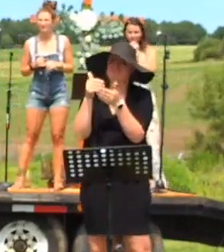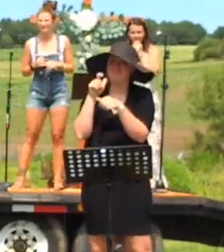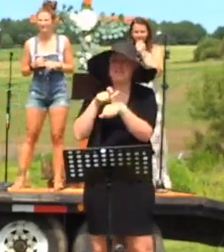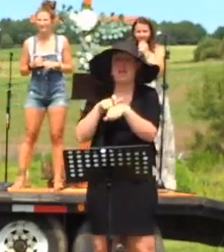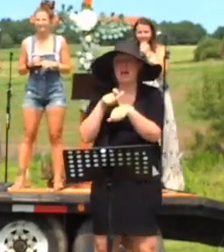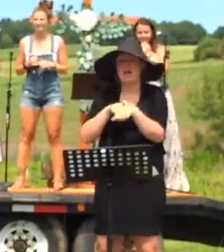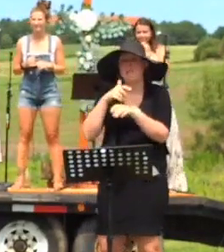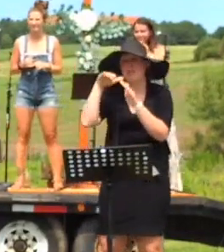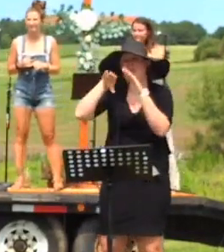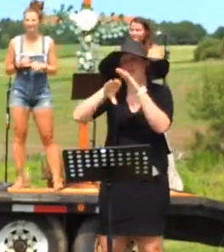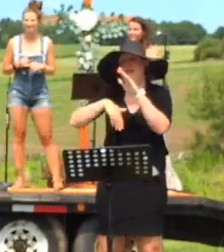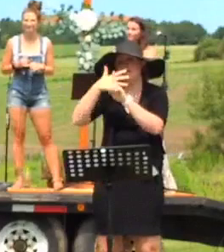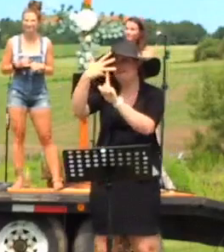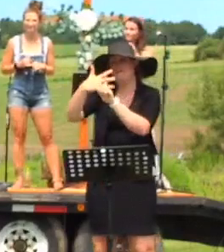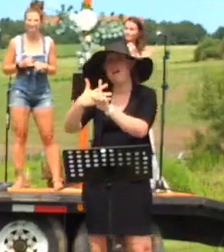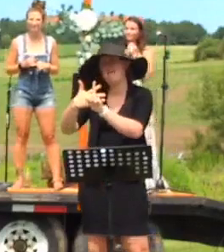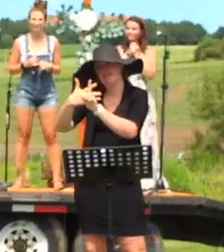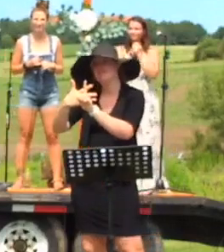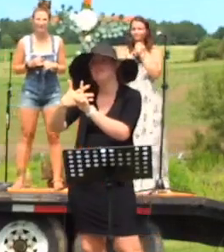5 months. And so